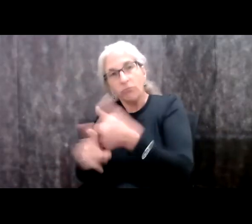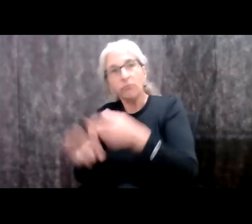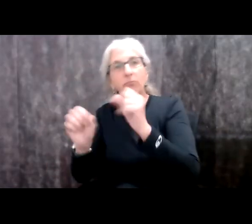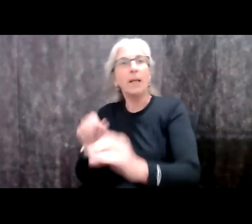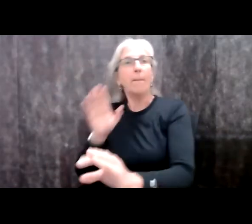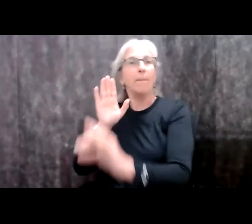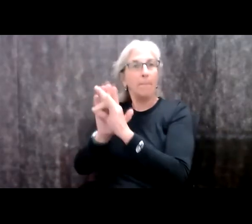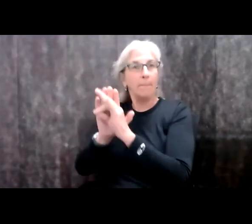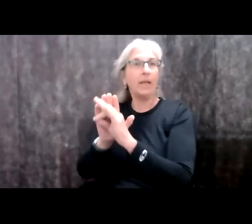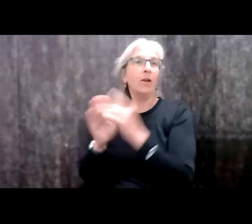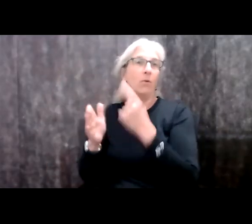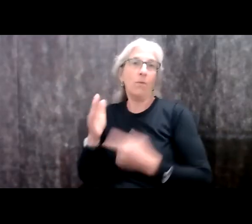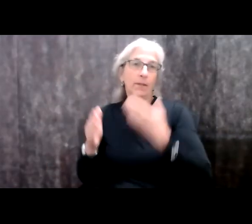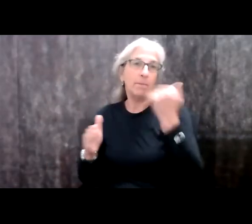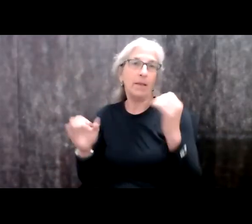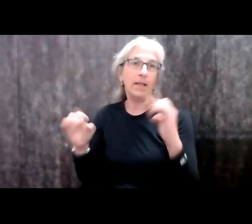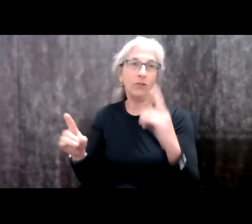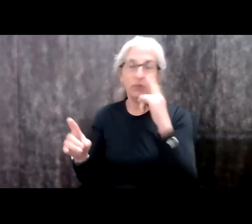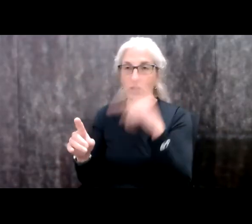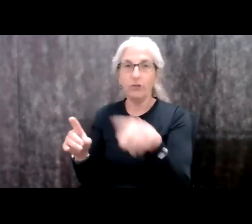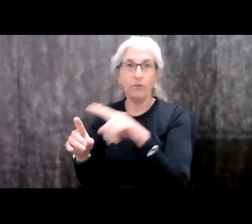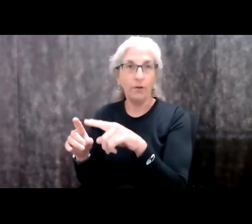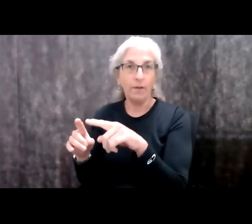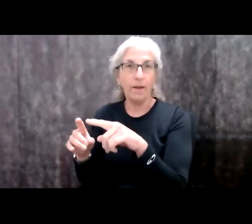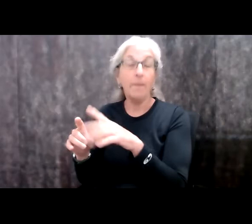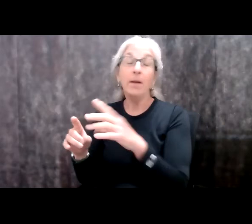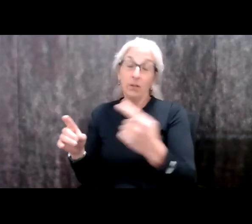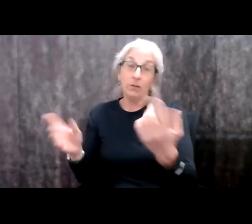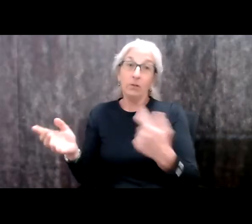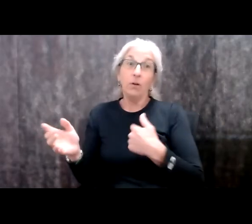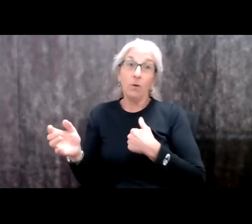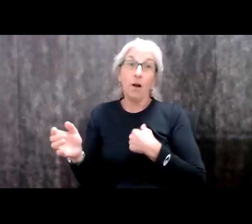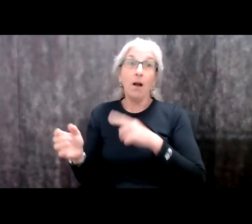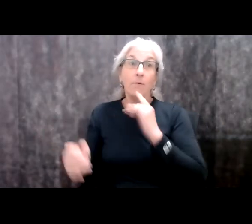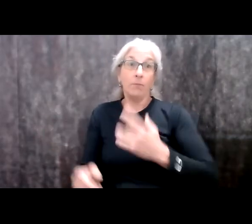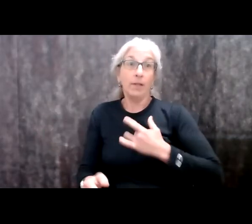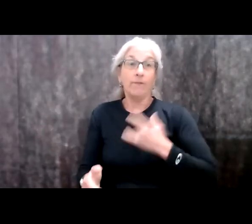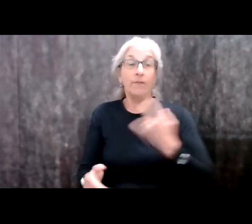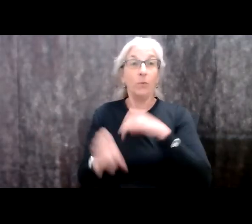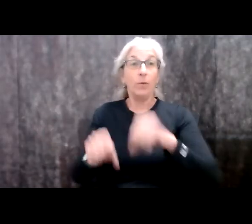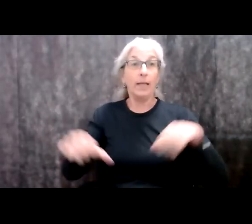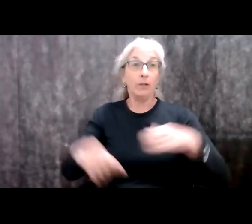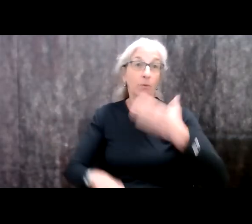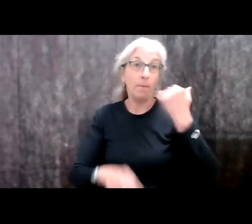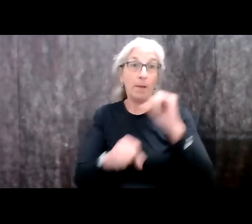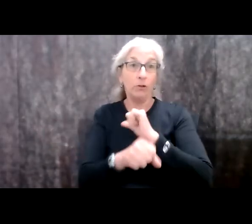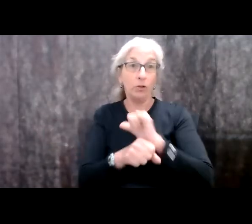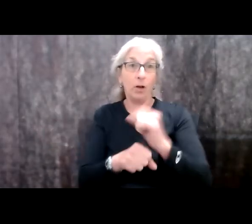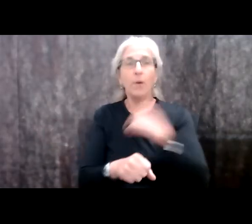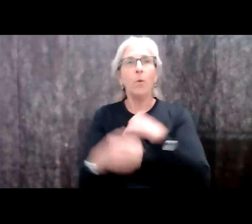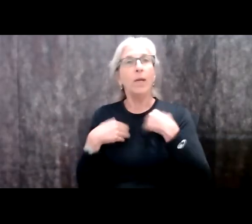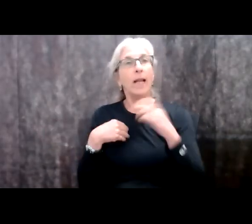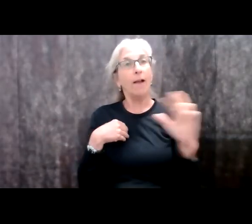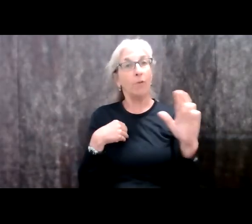voice in the education that they get. And so I absolutely think that we could do a better job of it. I think we've got Republicans in our